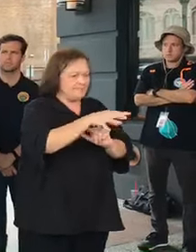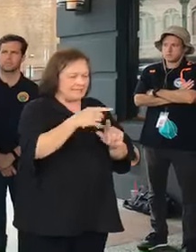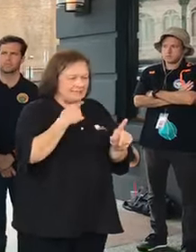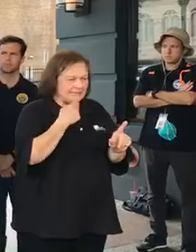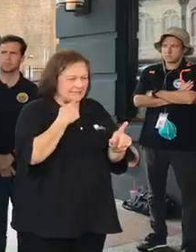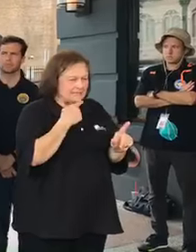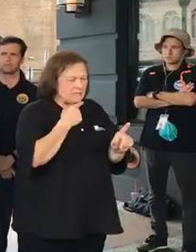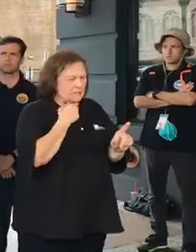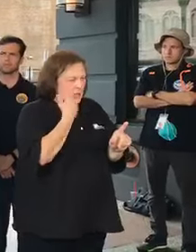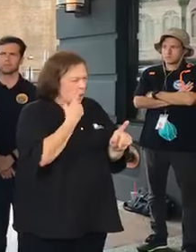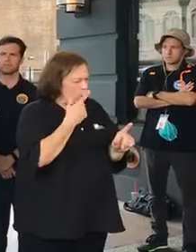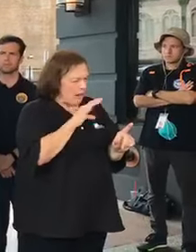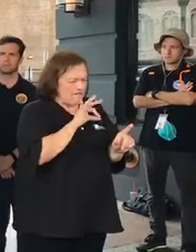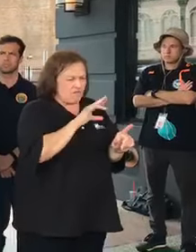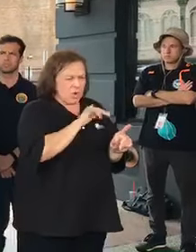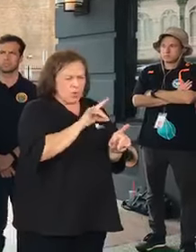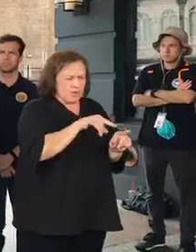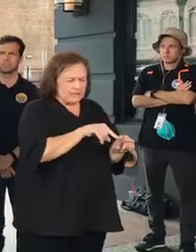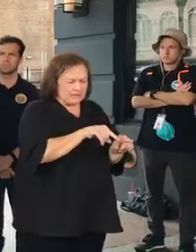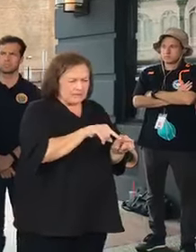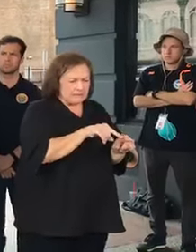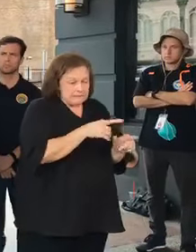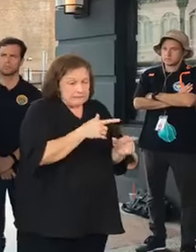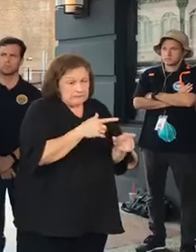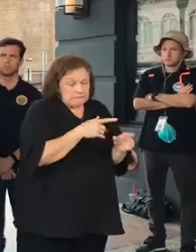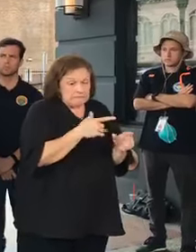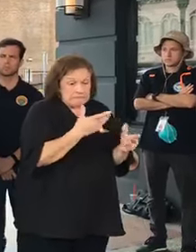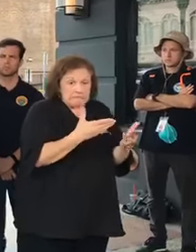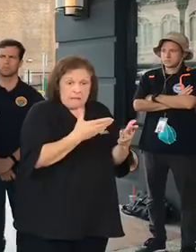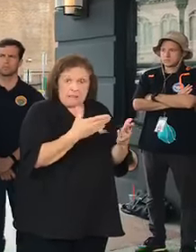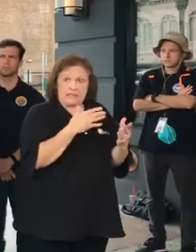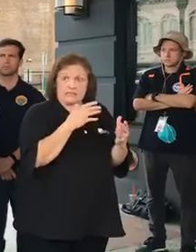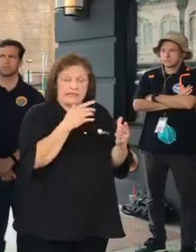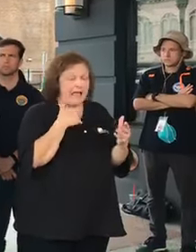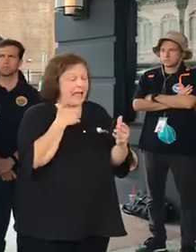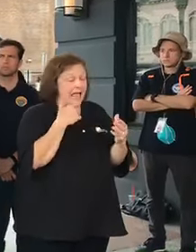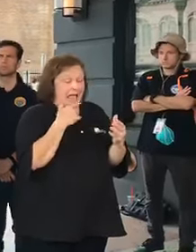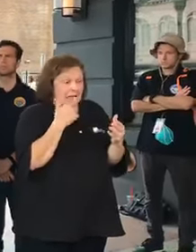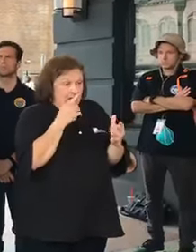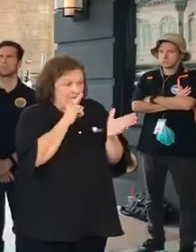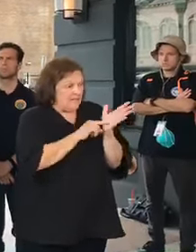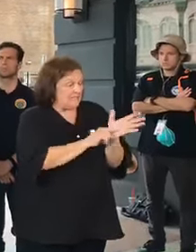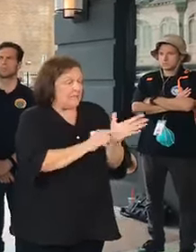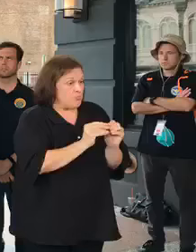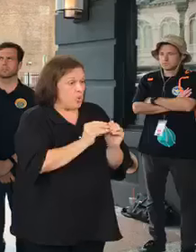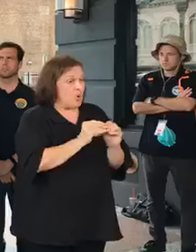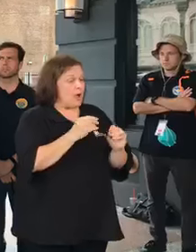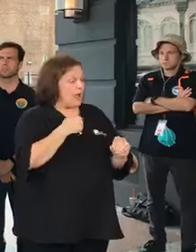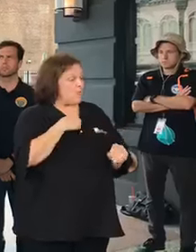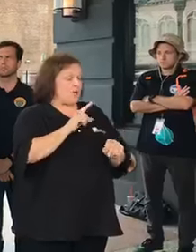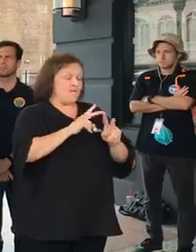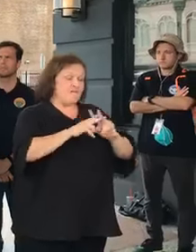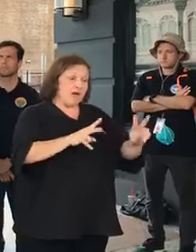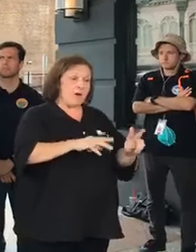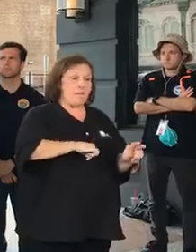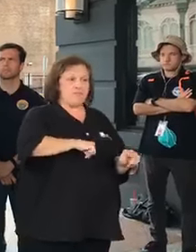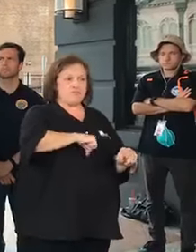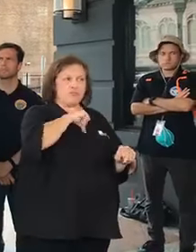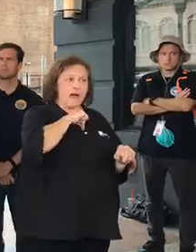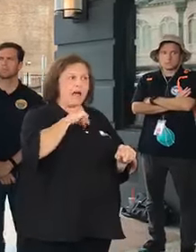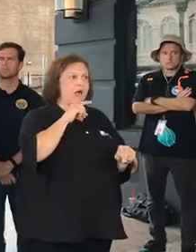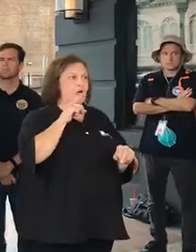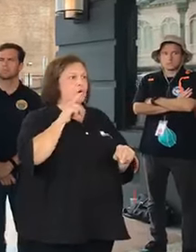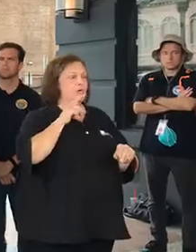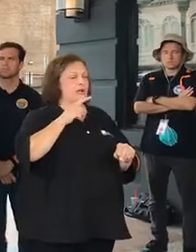that they said it was some kind of fluid, and it's worth investigating. I mean, these guys, I cannot emphasize how proud I am of the